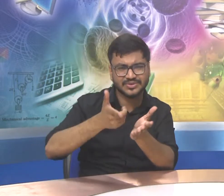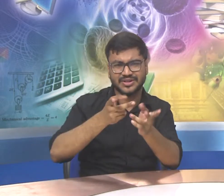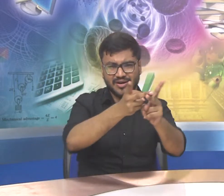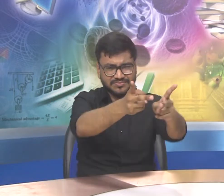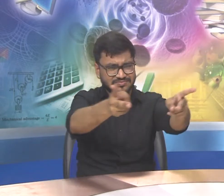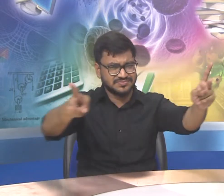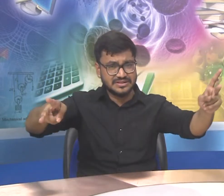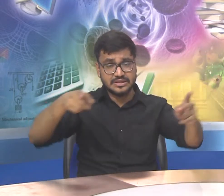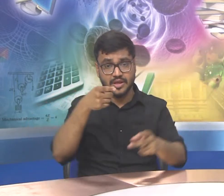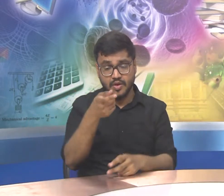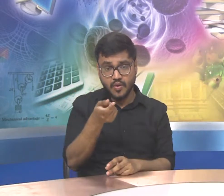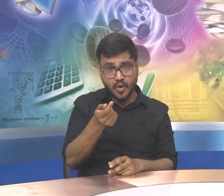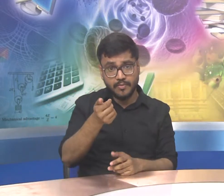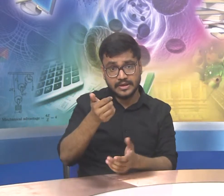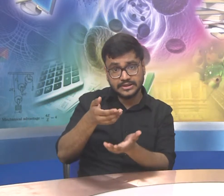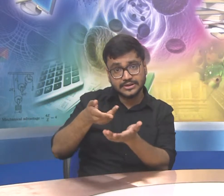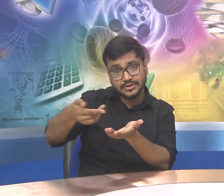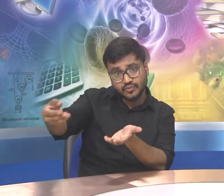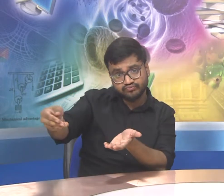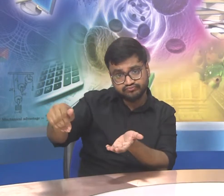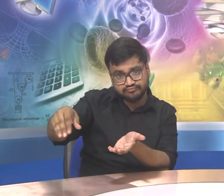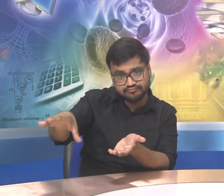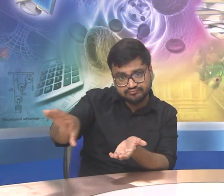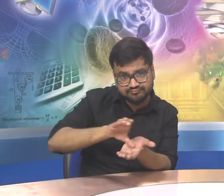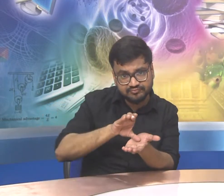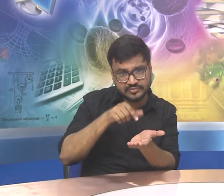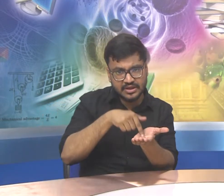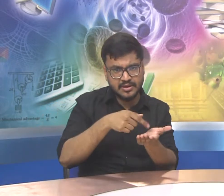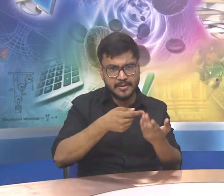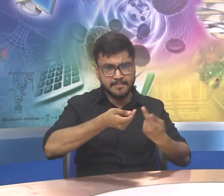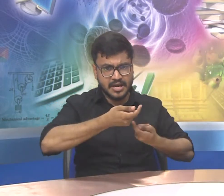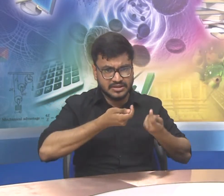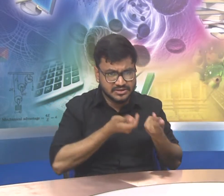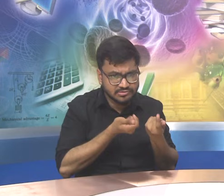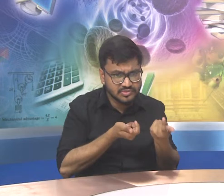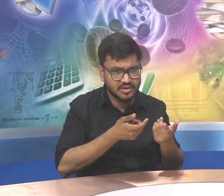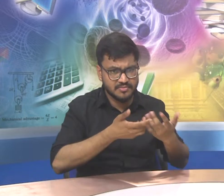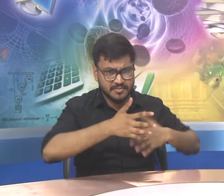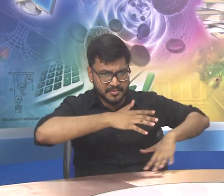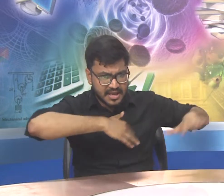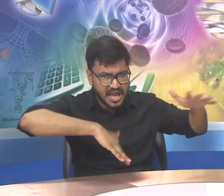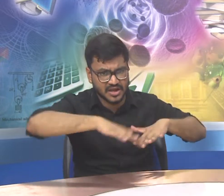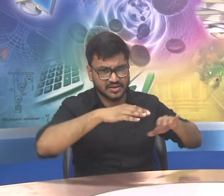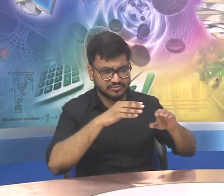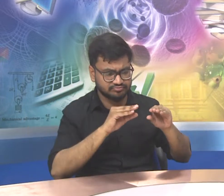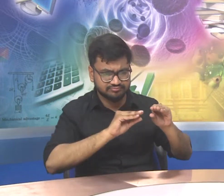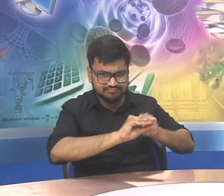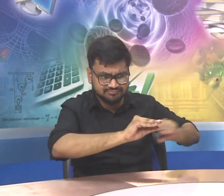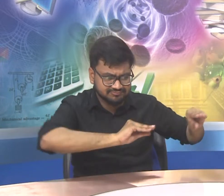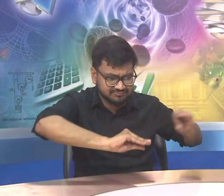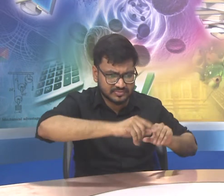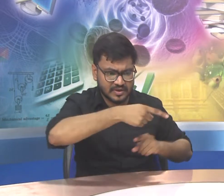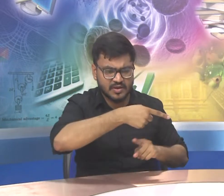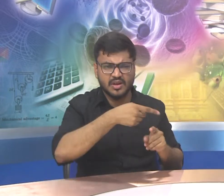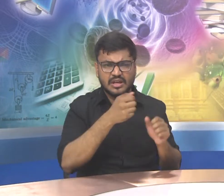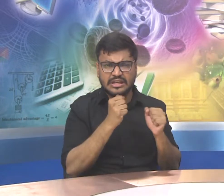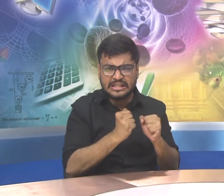In addition to the primary functions of accepting deposits and lending